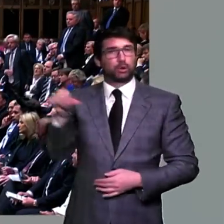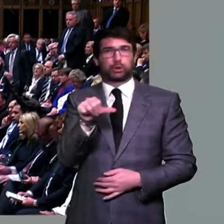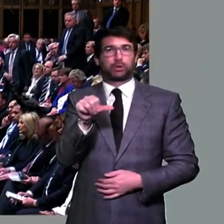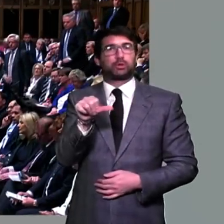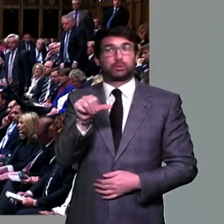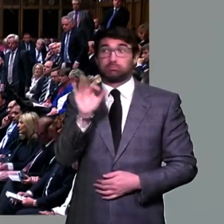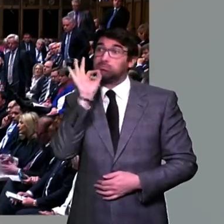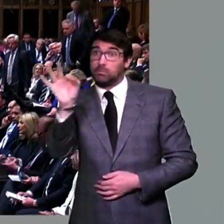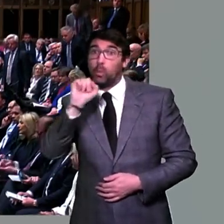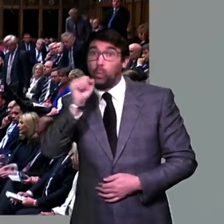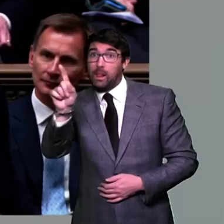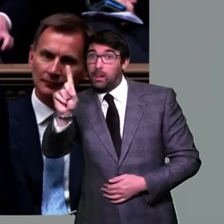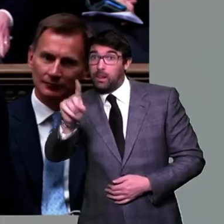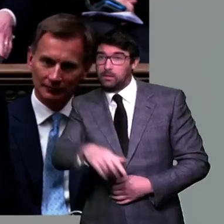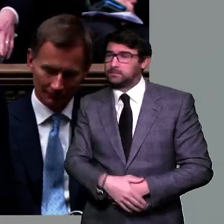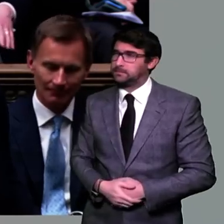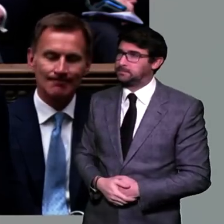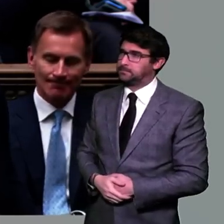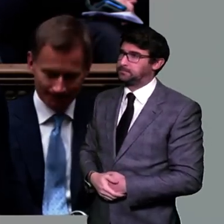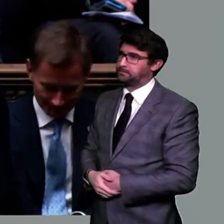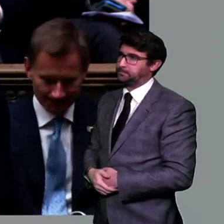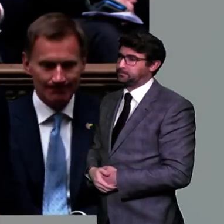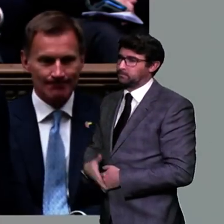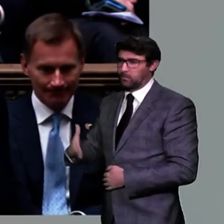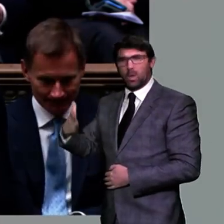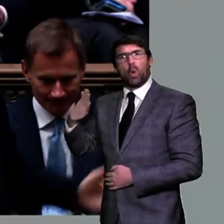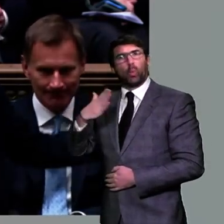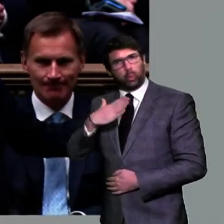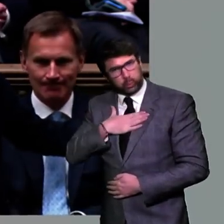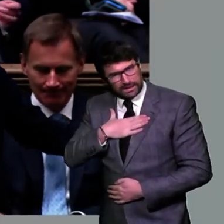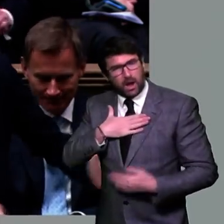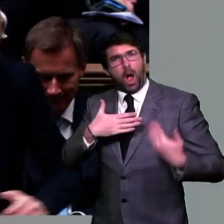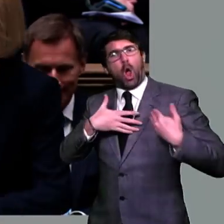are compassionate Conservatives. We will always